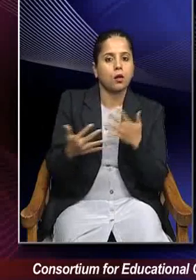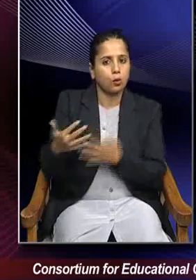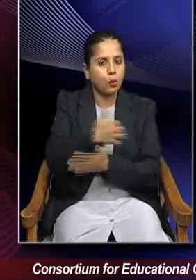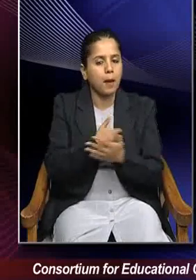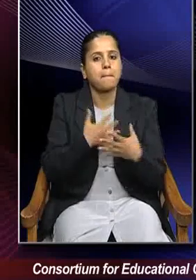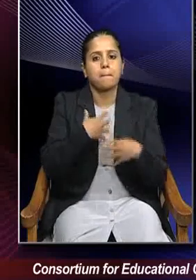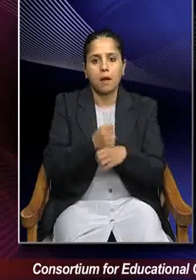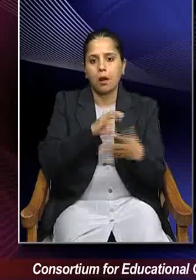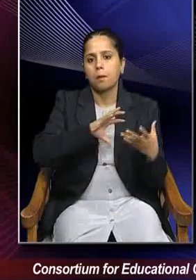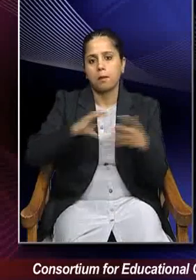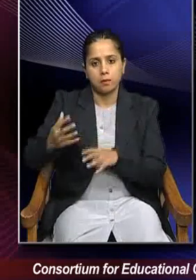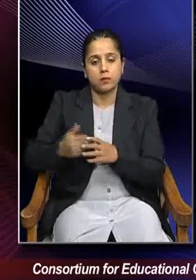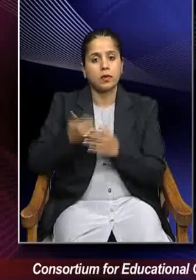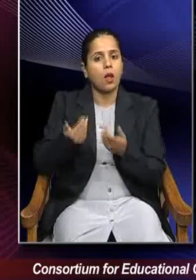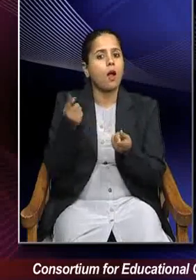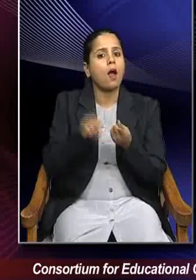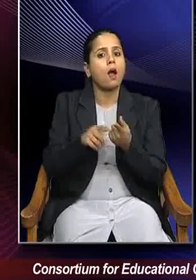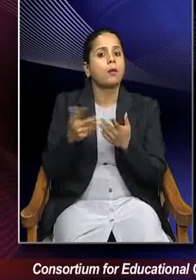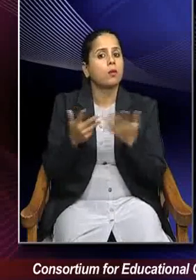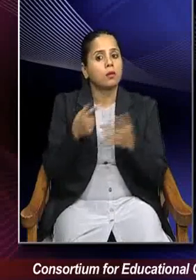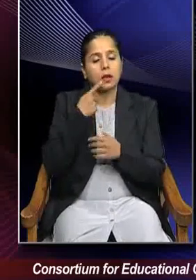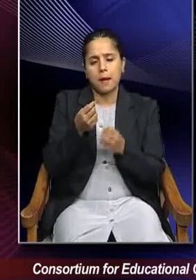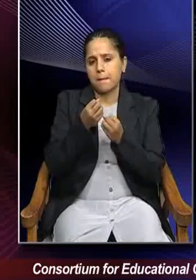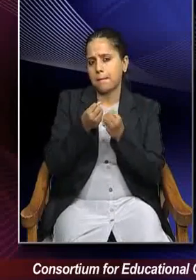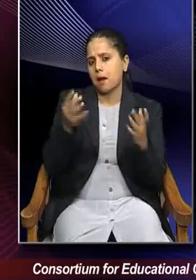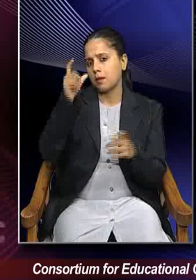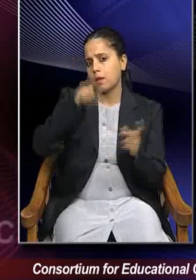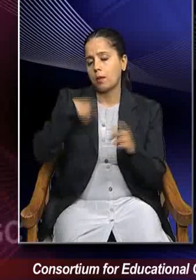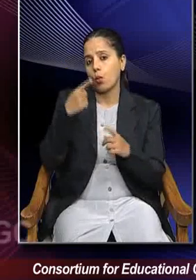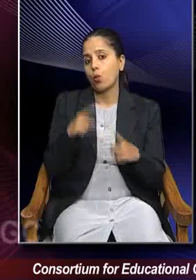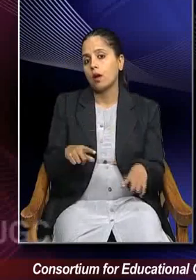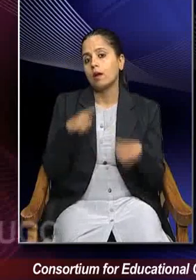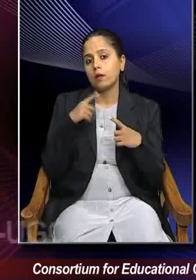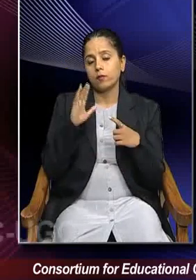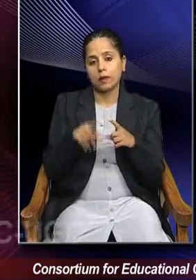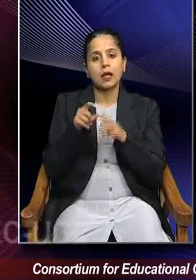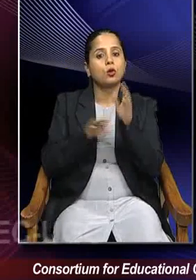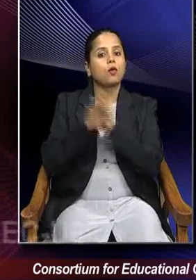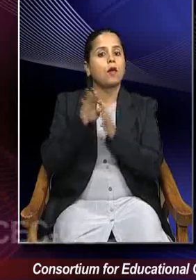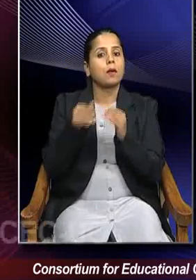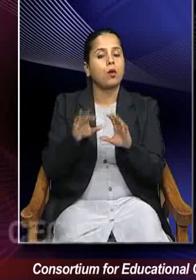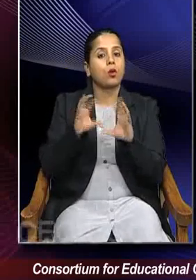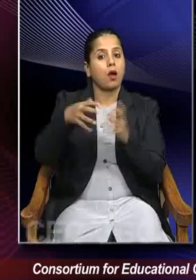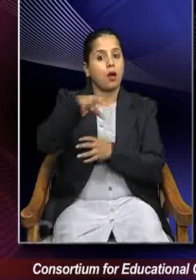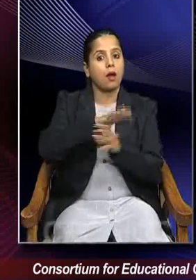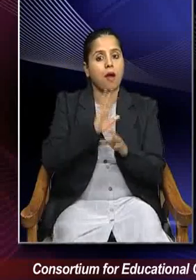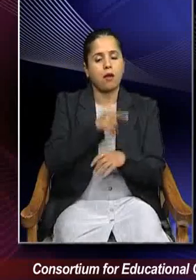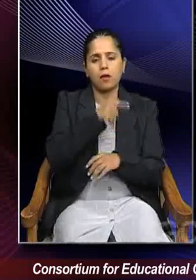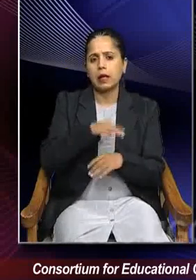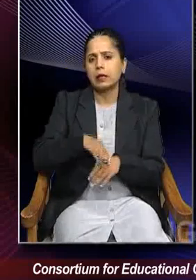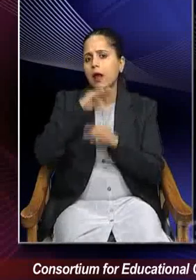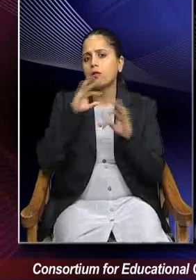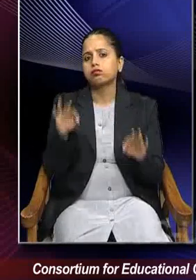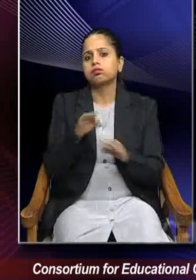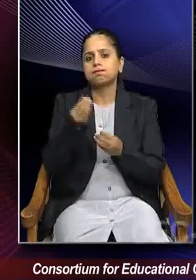production. Now what is happening is that many people, those who are living in developing countries, do not have enough